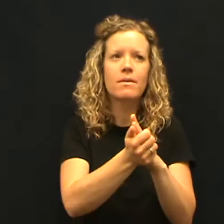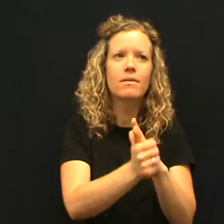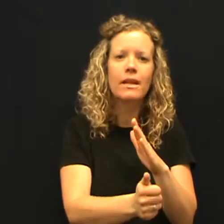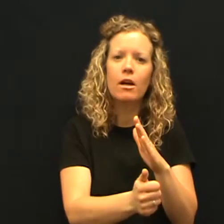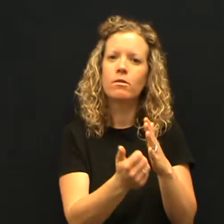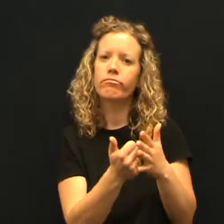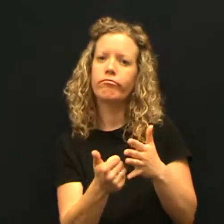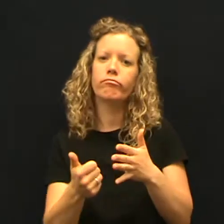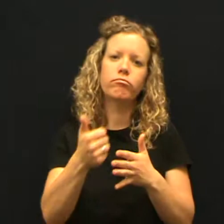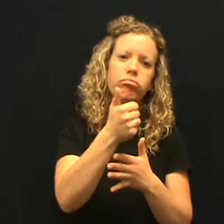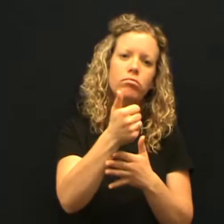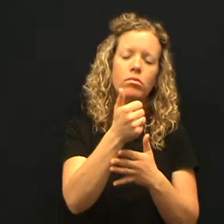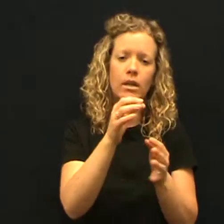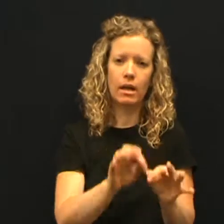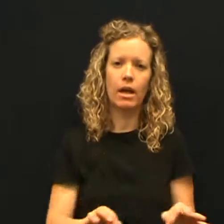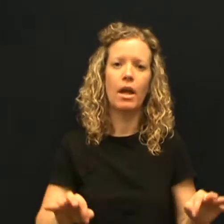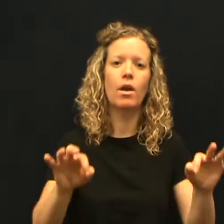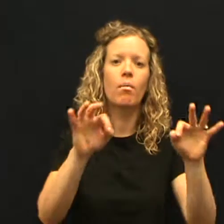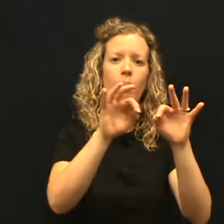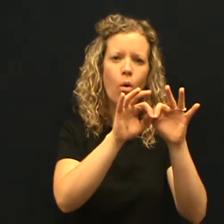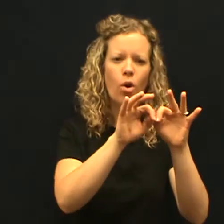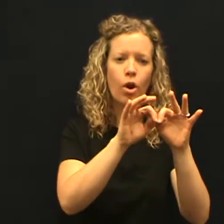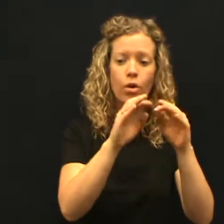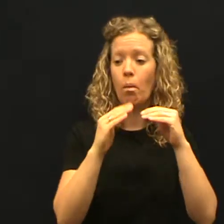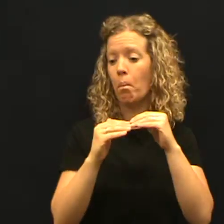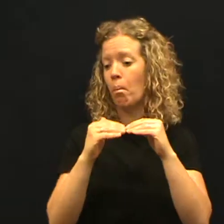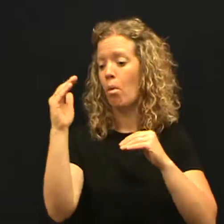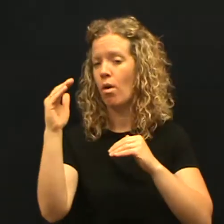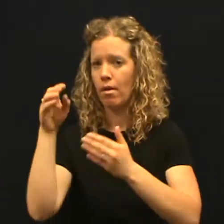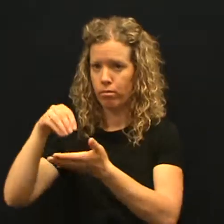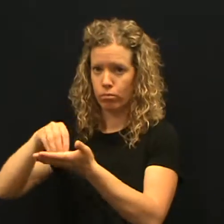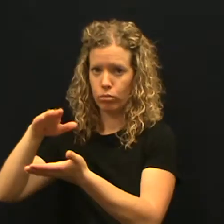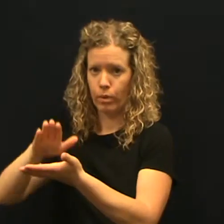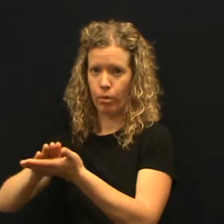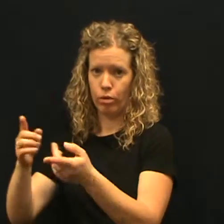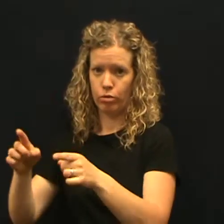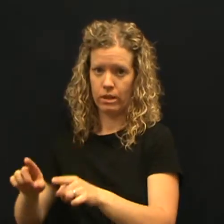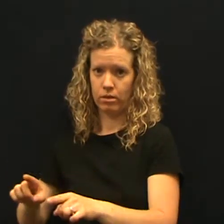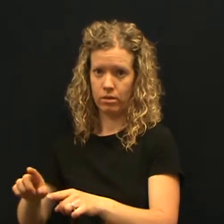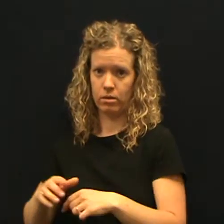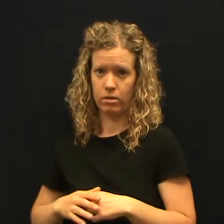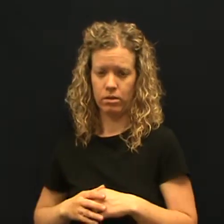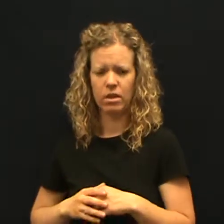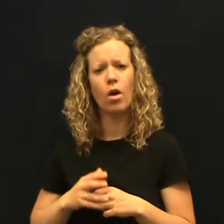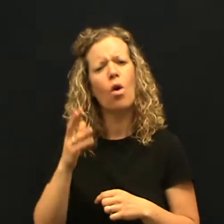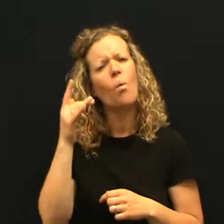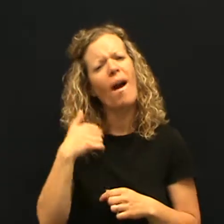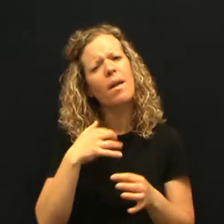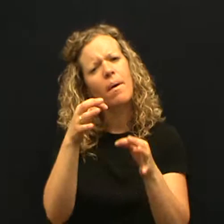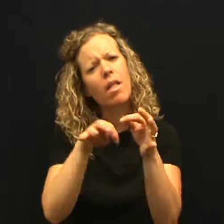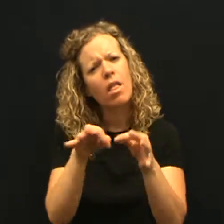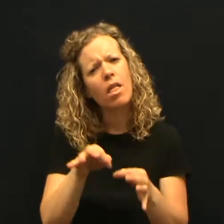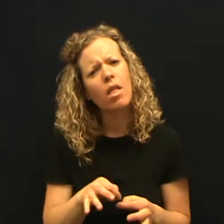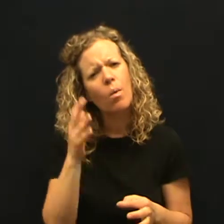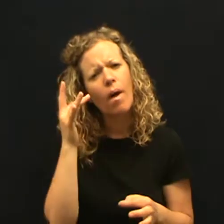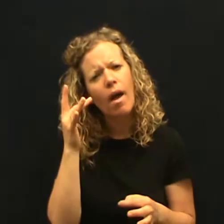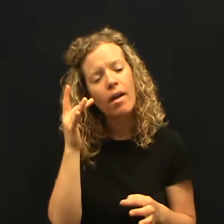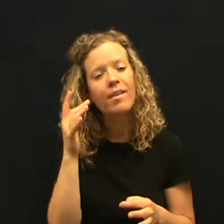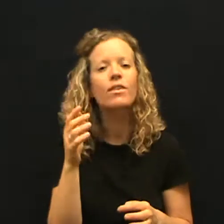than being able to record transactions properly. The reason we're going through all of this is so that we can get to the point of being an analyst,